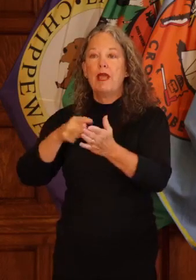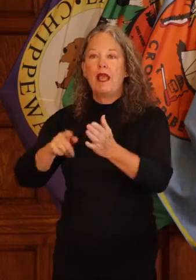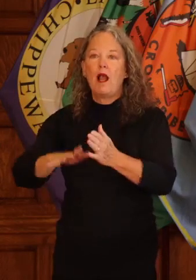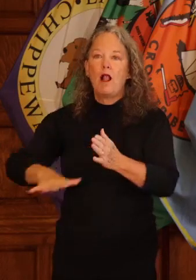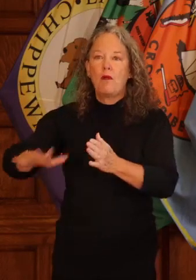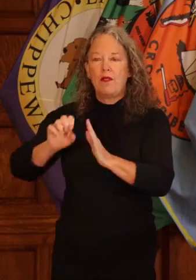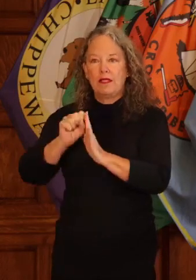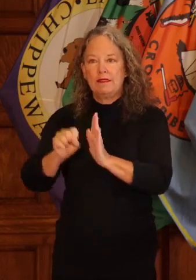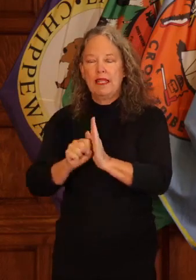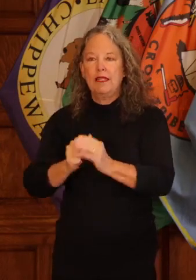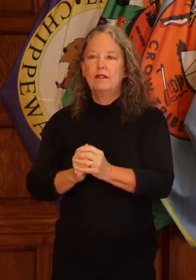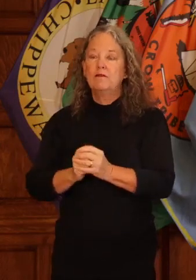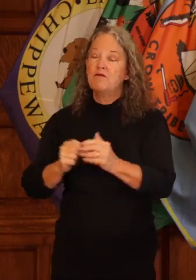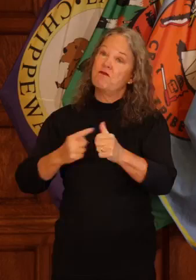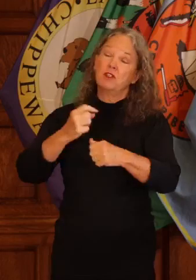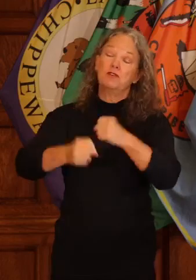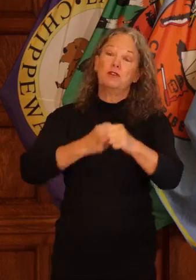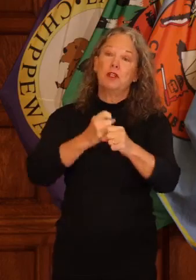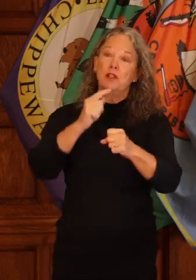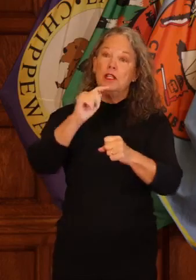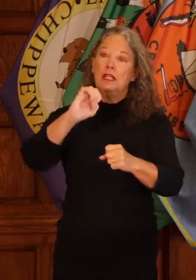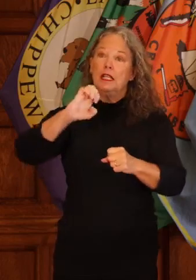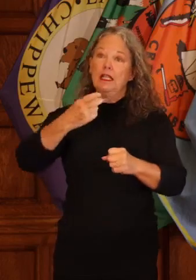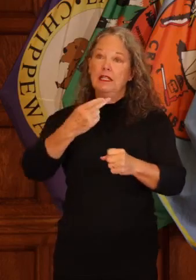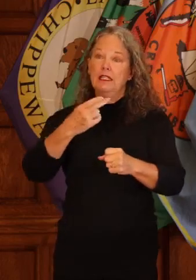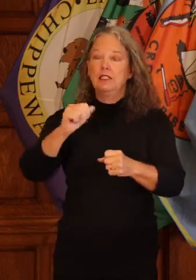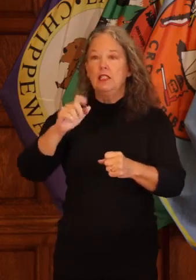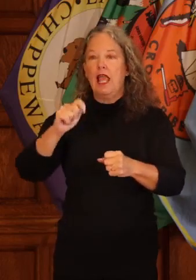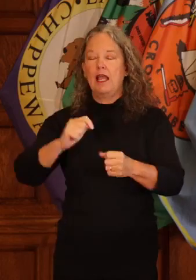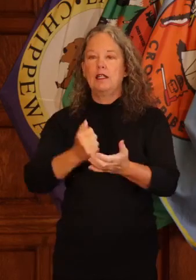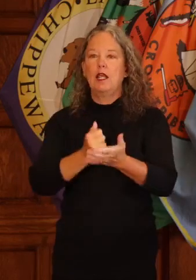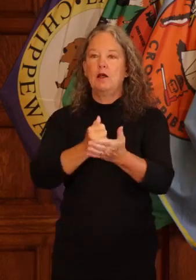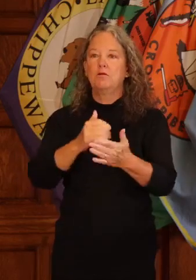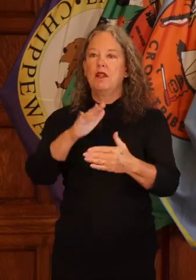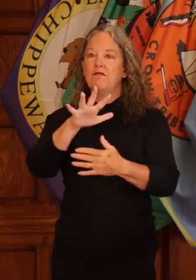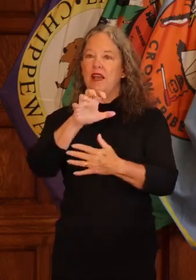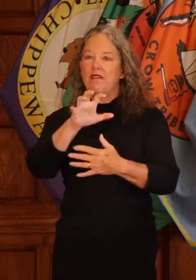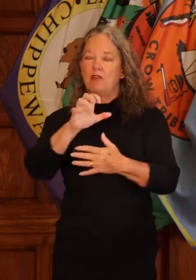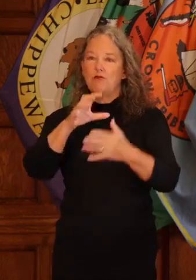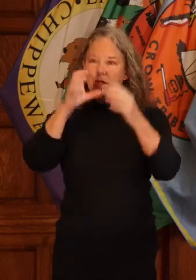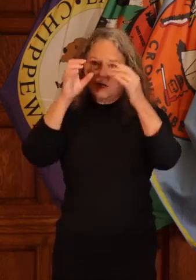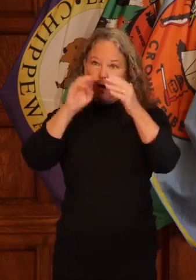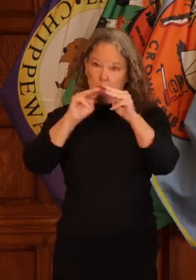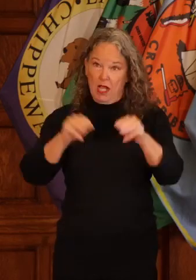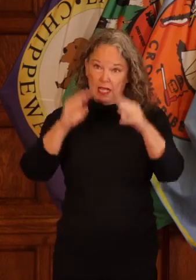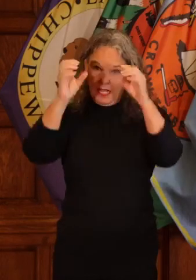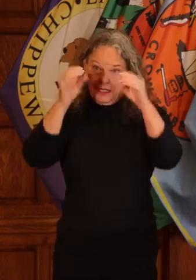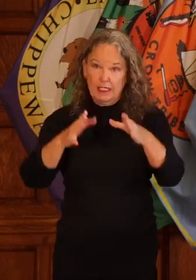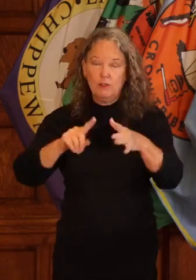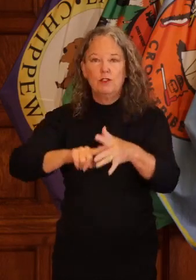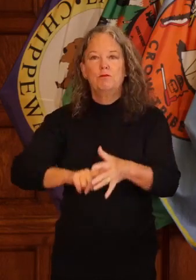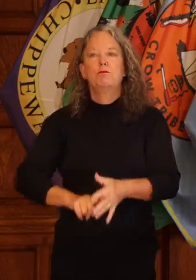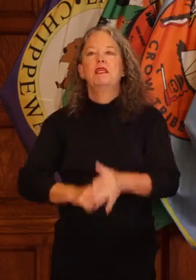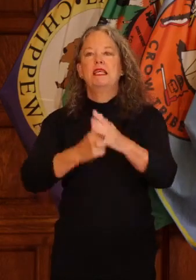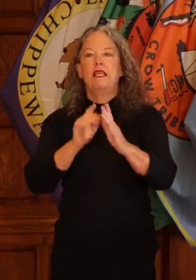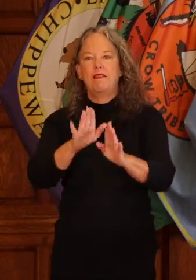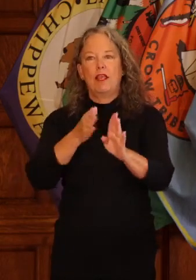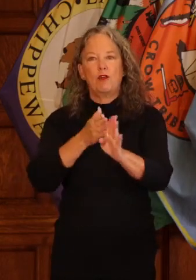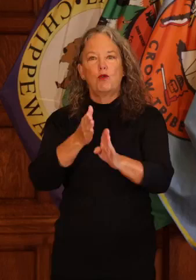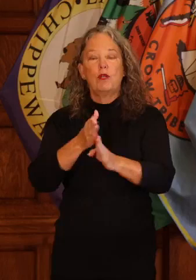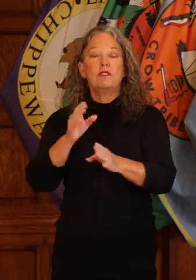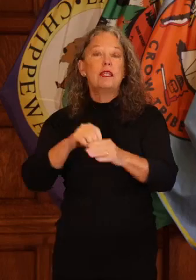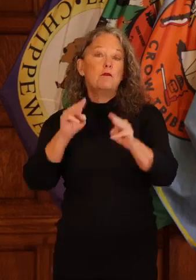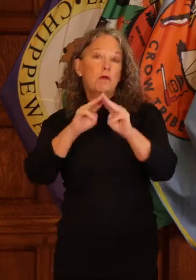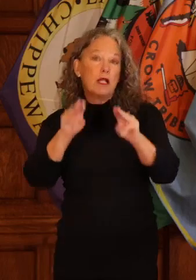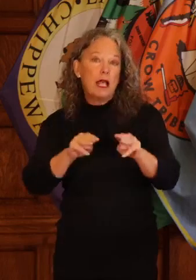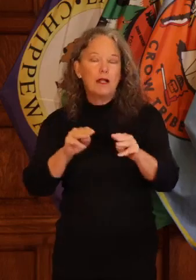its first year, the TEACH Act helped nearly 500 Montana teachers begin their careers in Montana